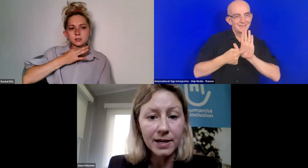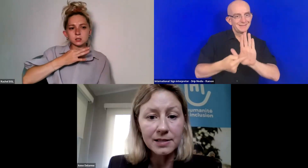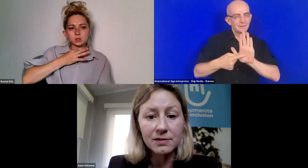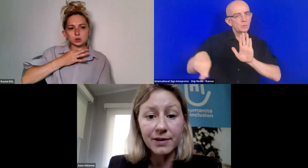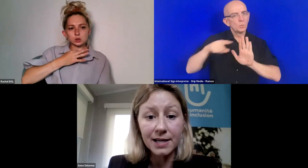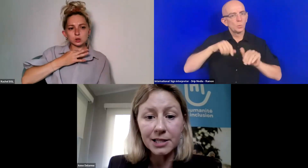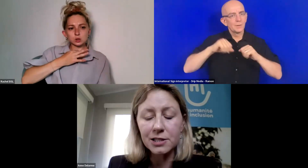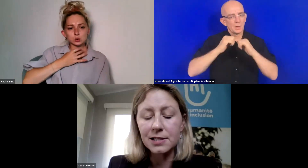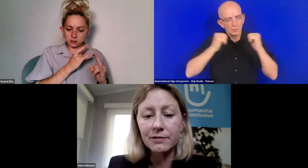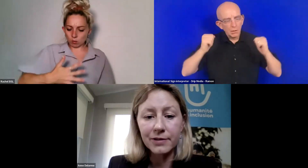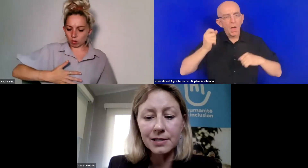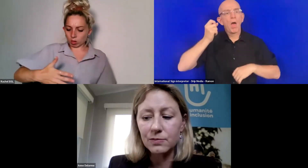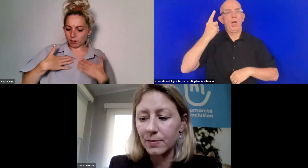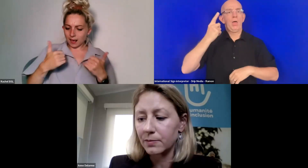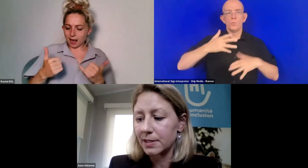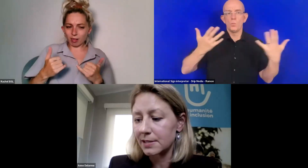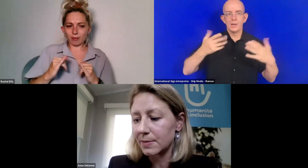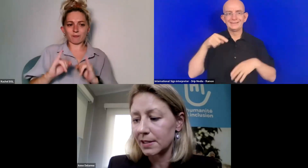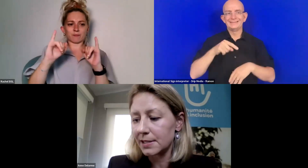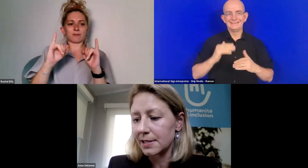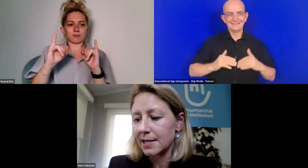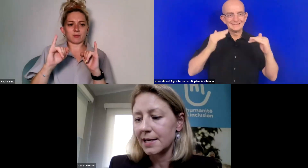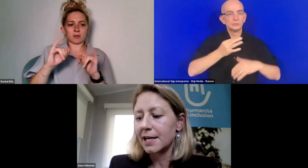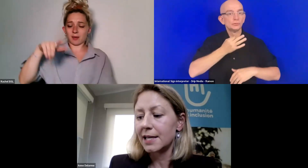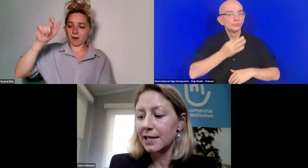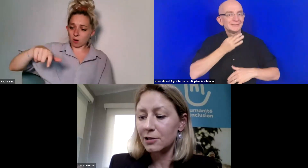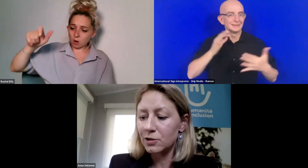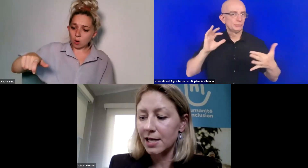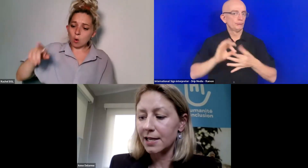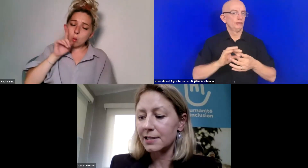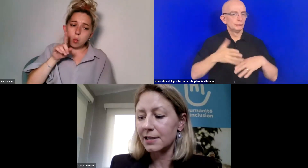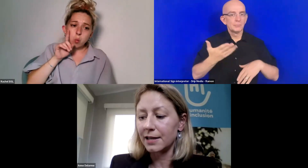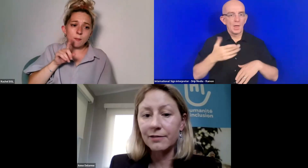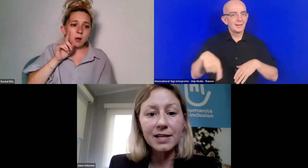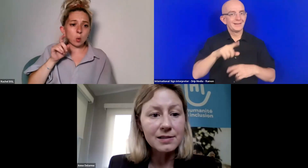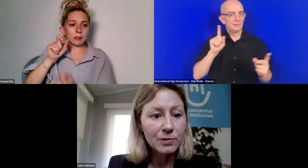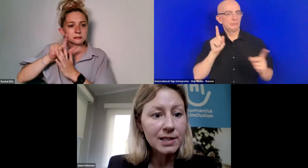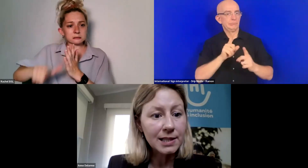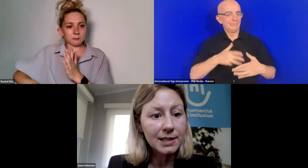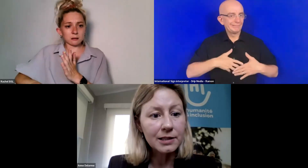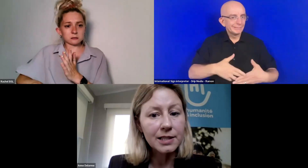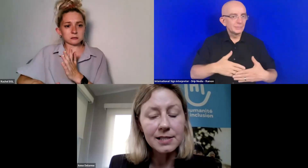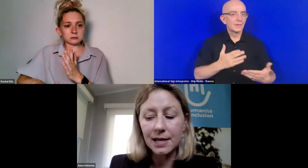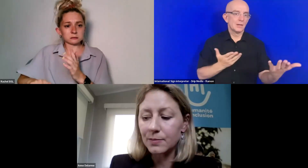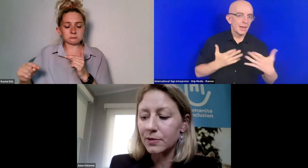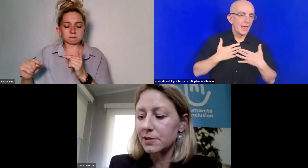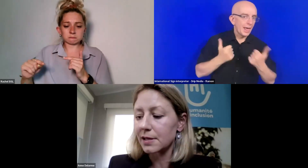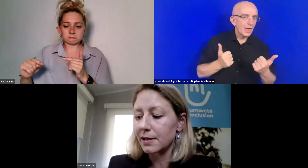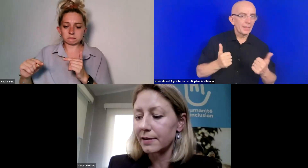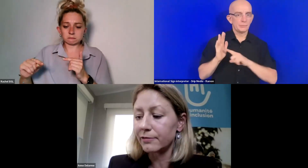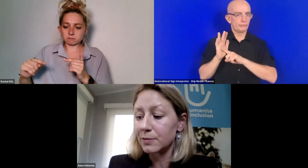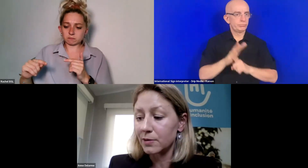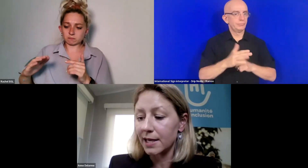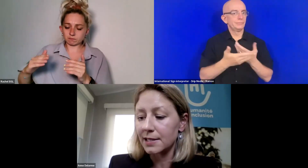health and rights violations that face women with disabilities. And then you, Janet, giving us some really clear